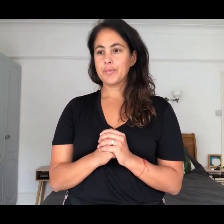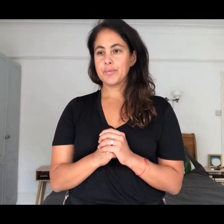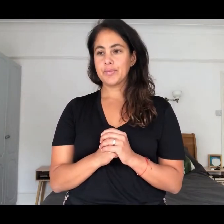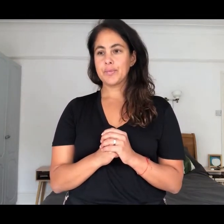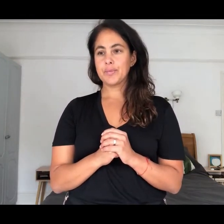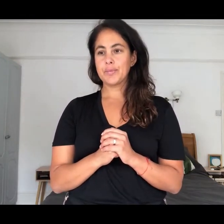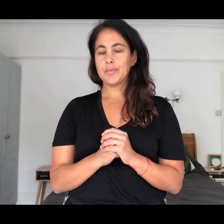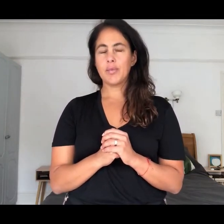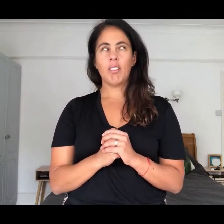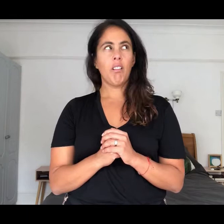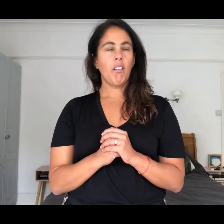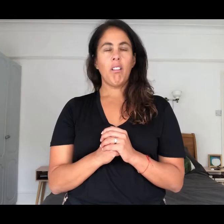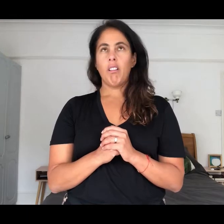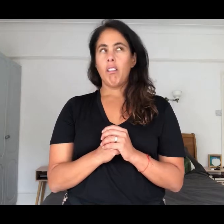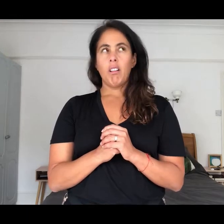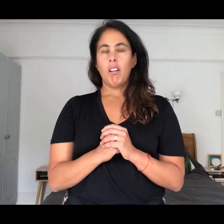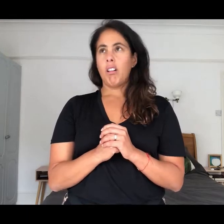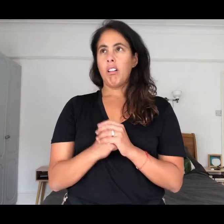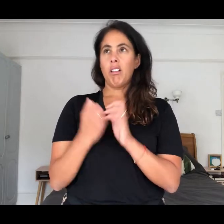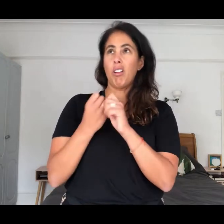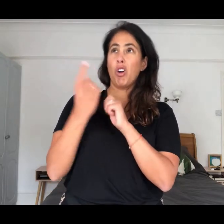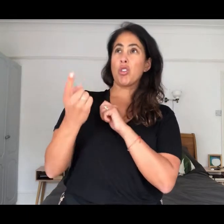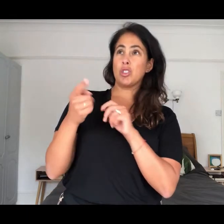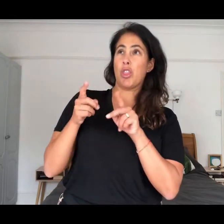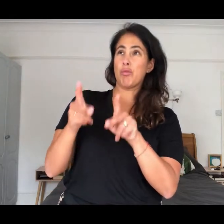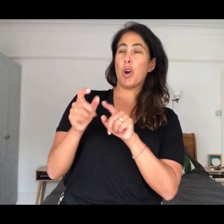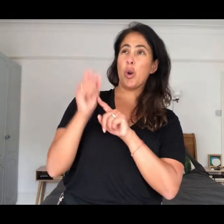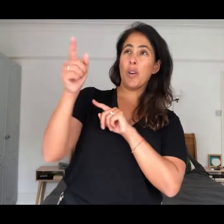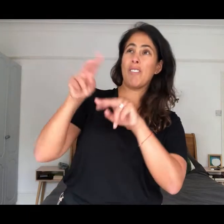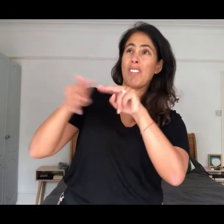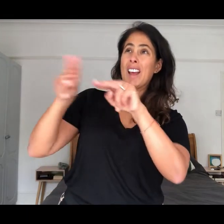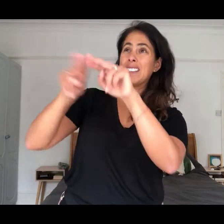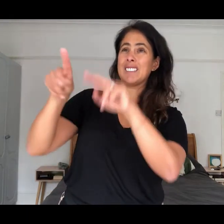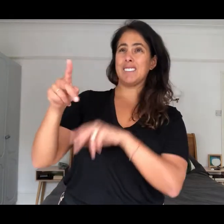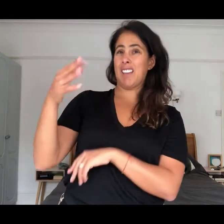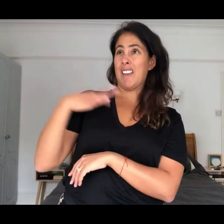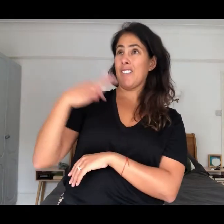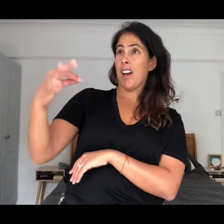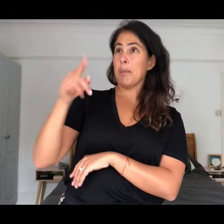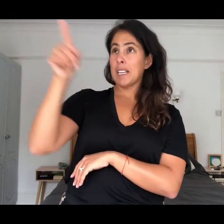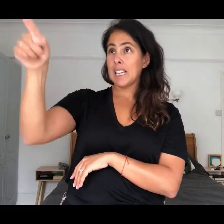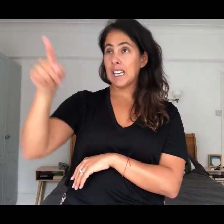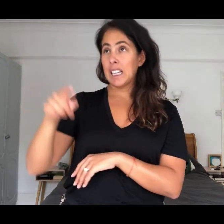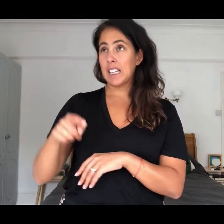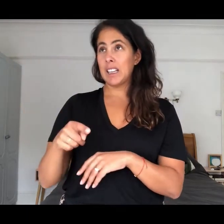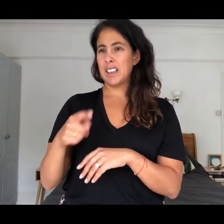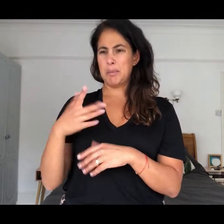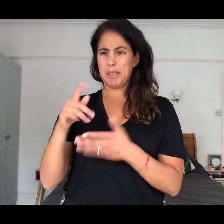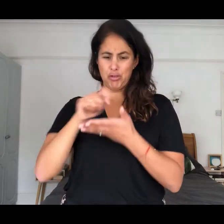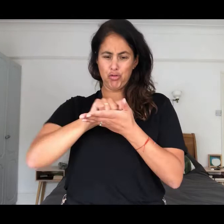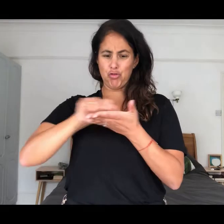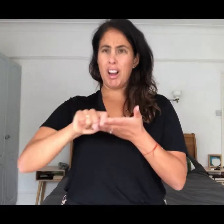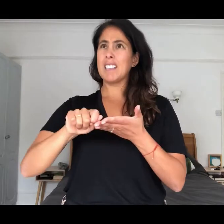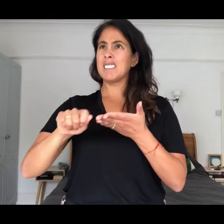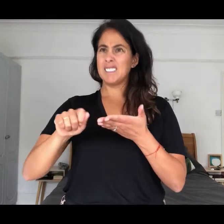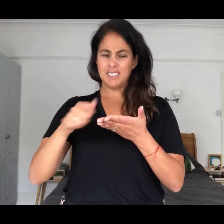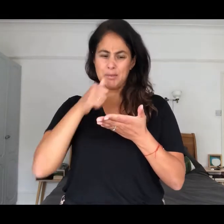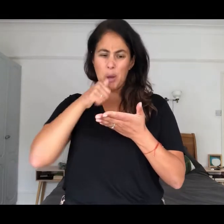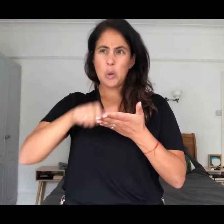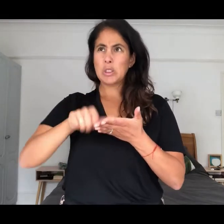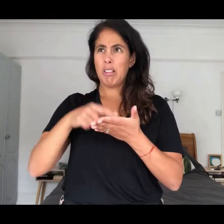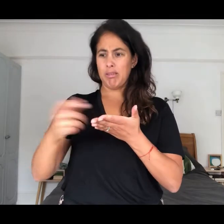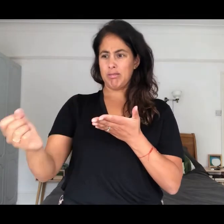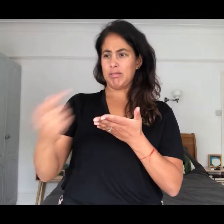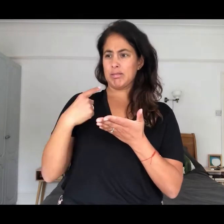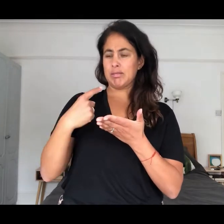Bloody do-gooders over the road in the flats sent me a little invitation. A handwritten note on a postcard. No need to